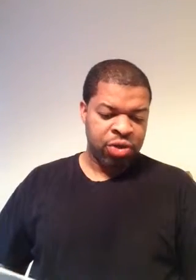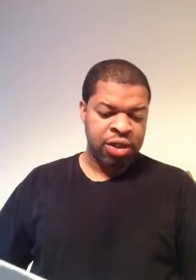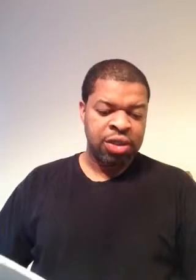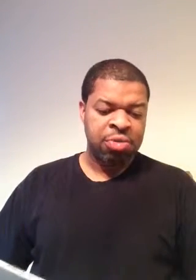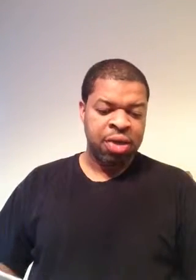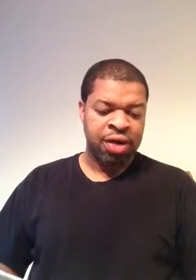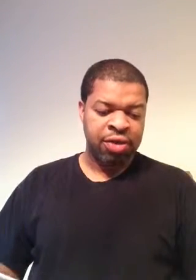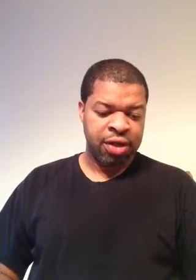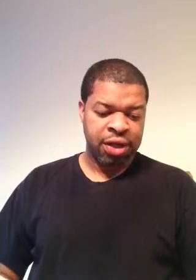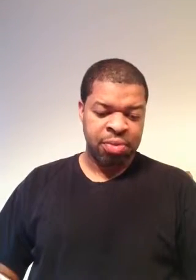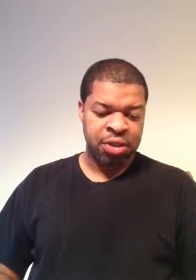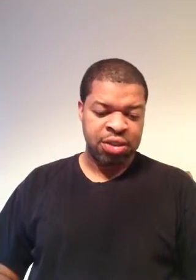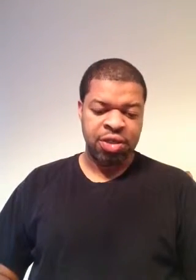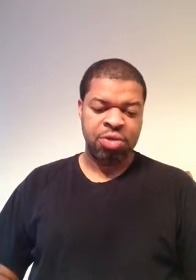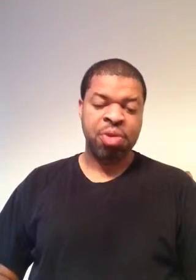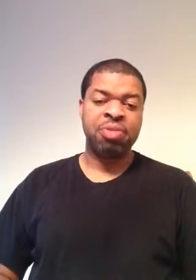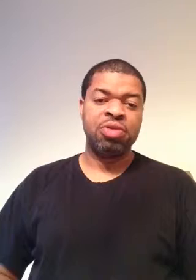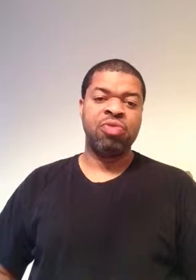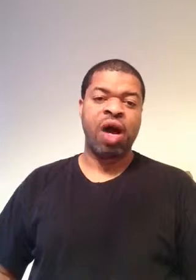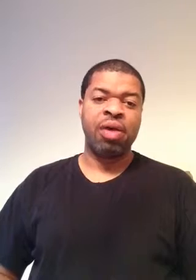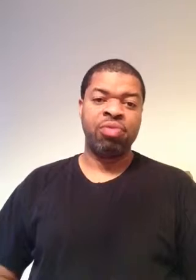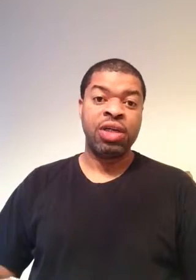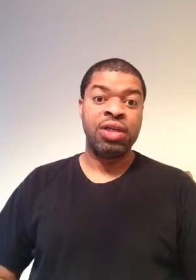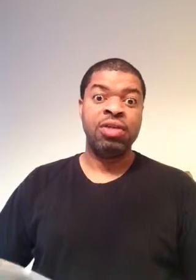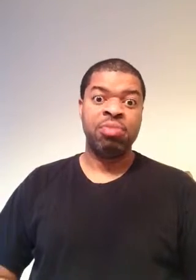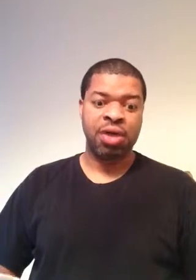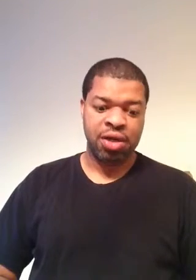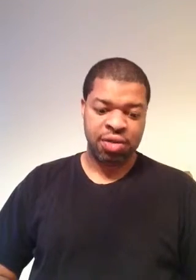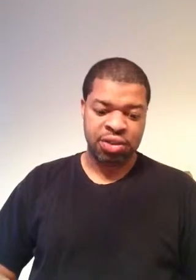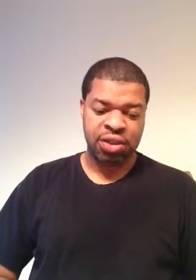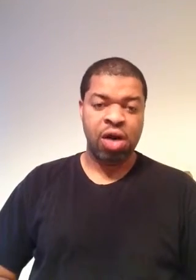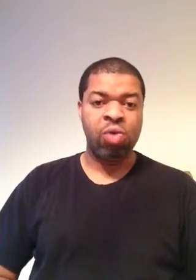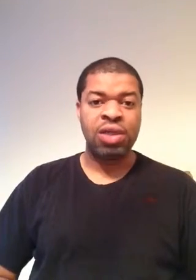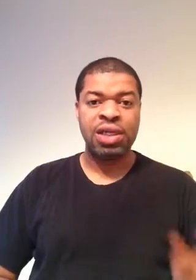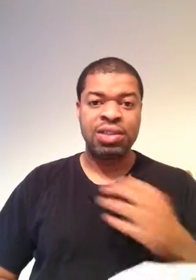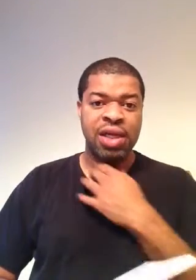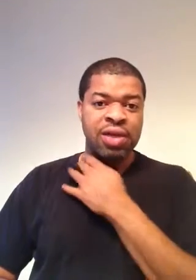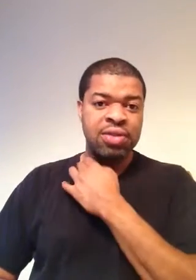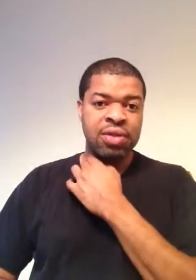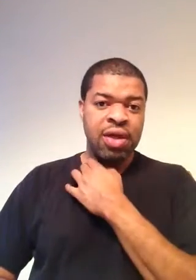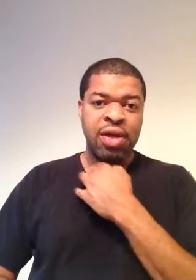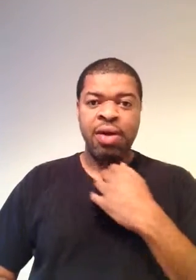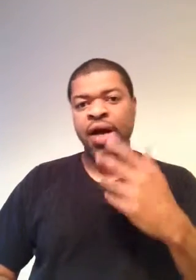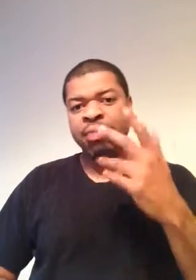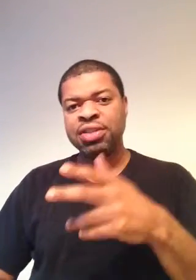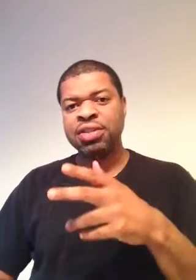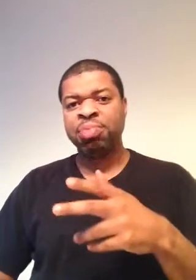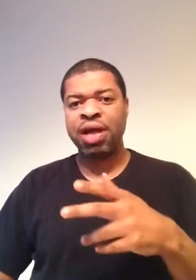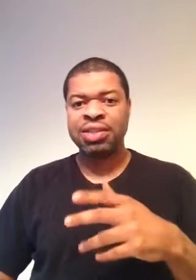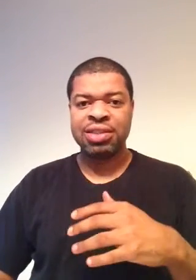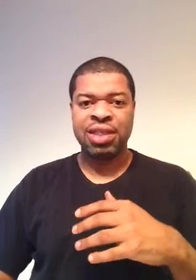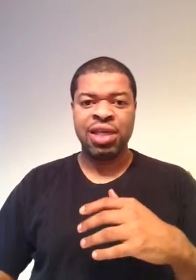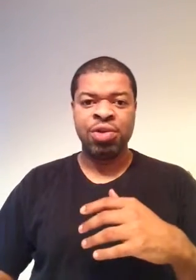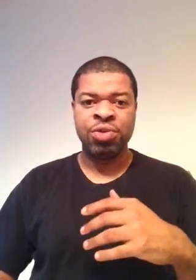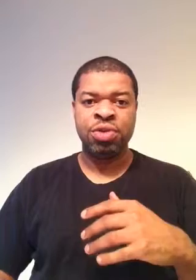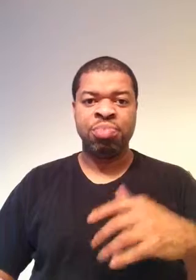read a little bit of it, and I'm going to tell you the purpose of why I'm reading a little bit of this Willie Lynch letters. This is the process that they used to break